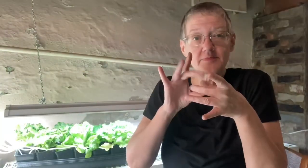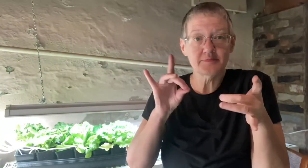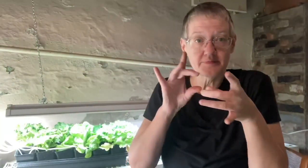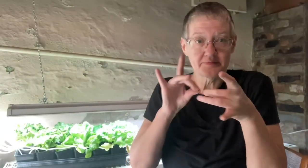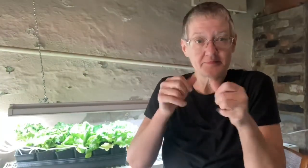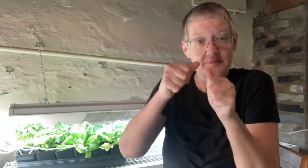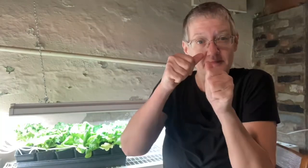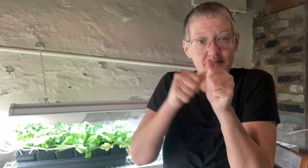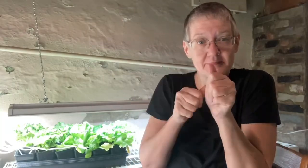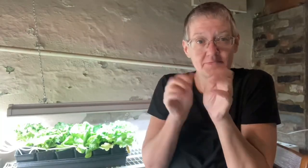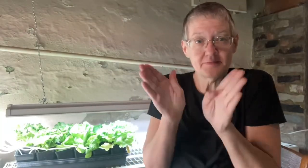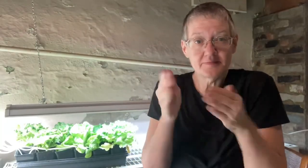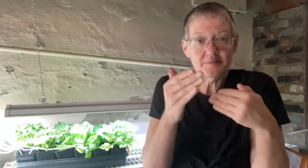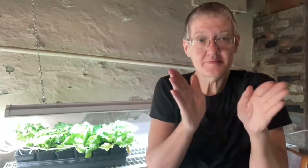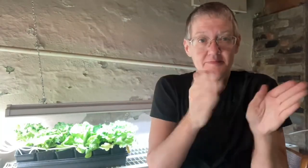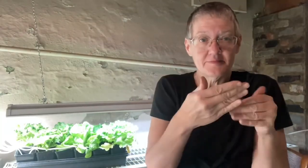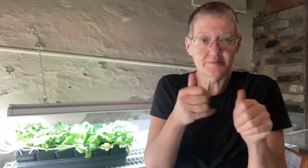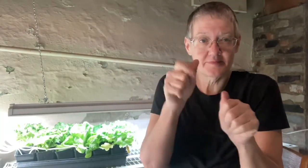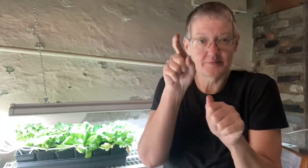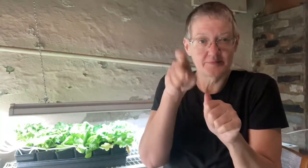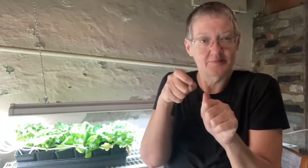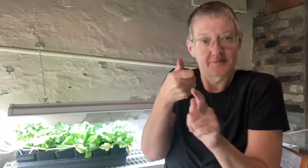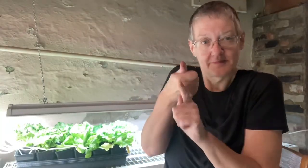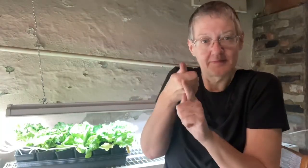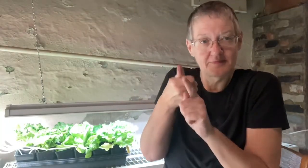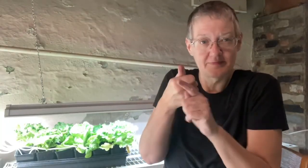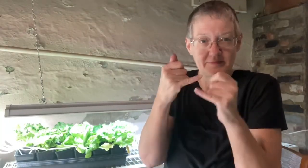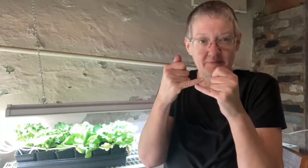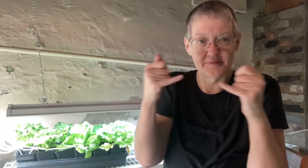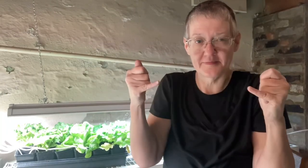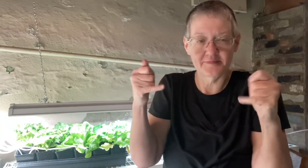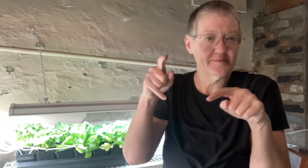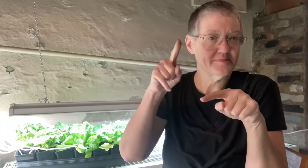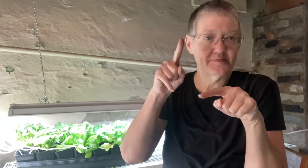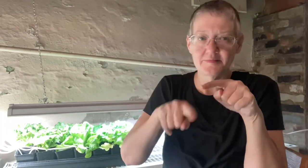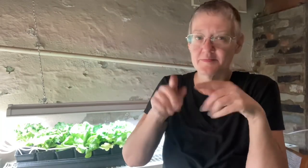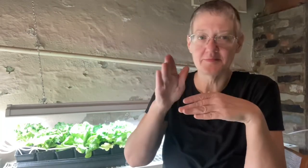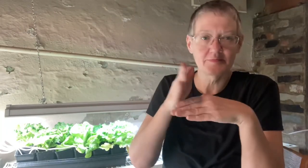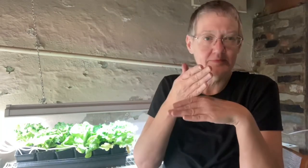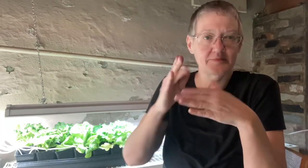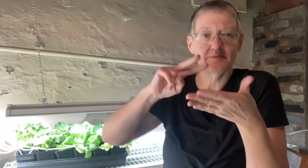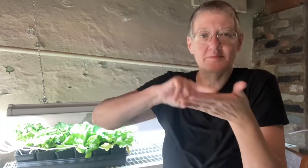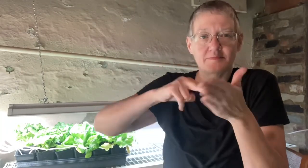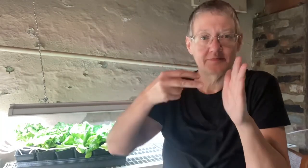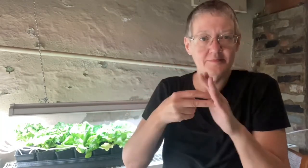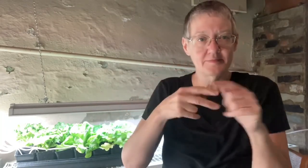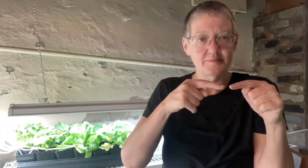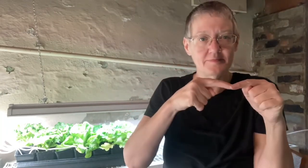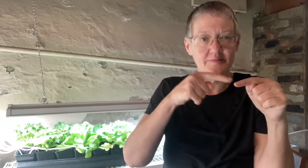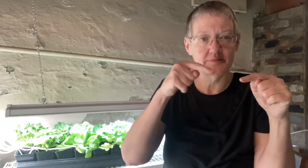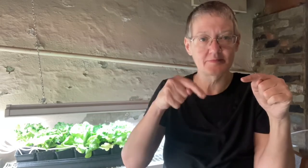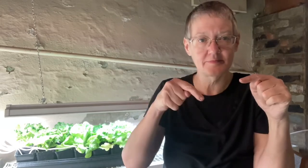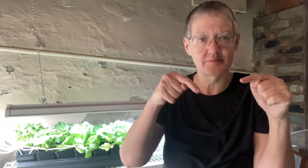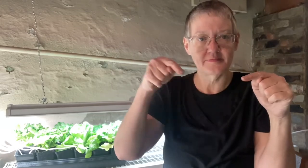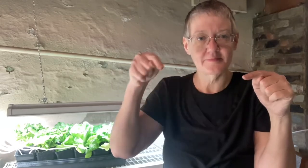Now, the instructions that came with the wicking rope said that each pot is going to need its own rope. They can't share. Like, you